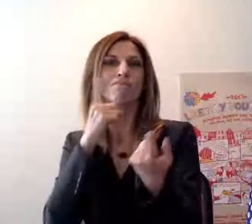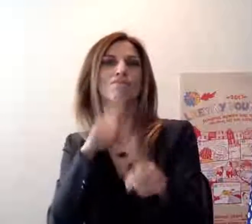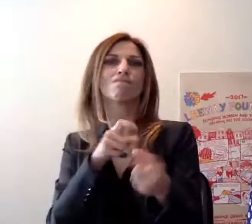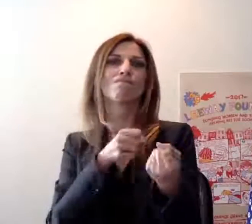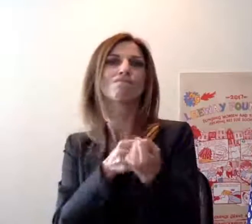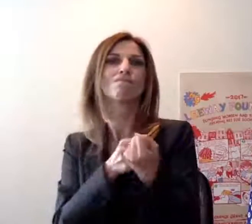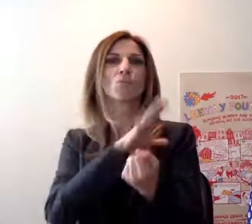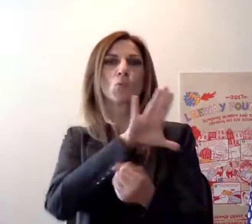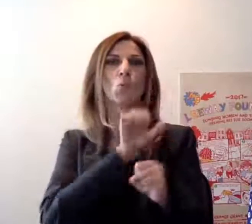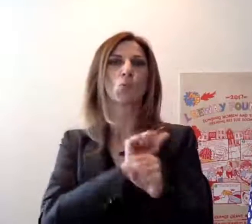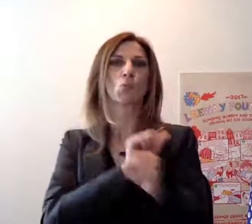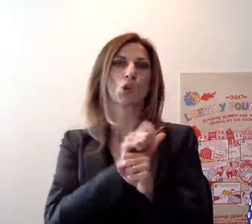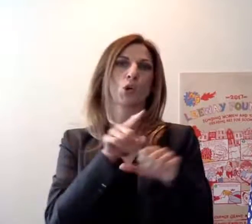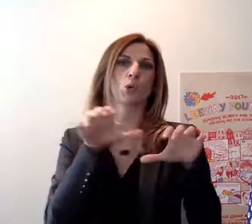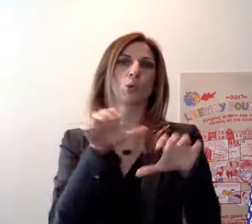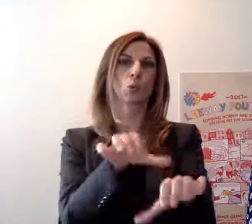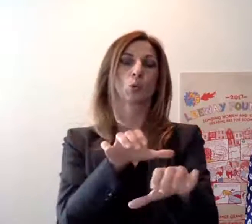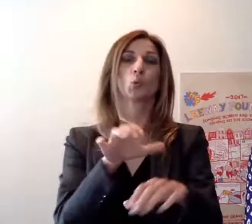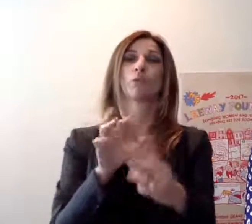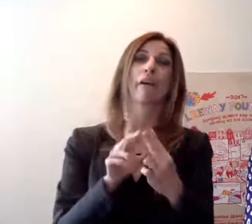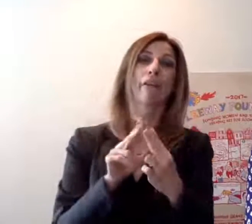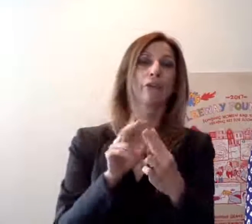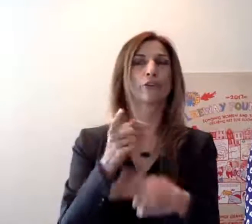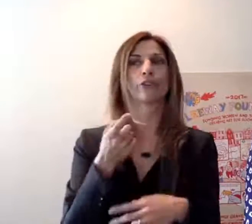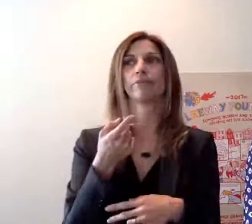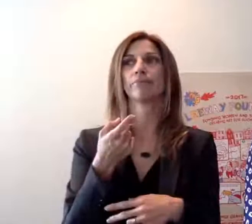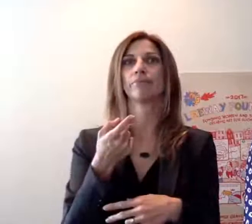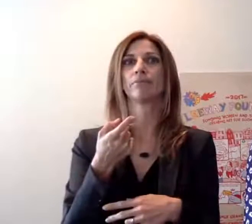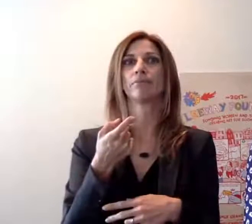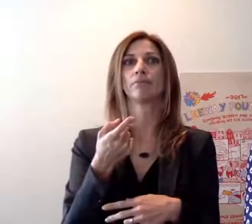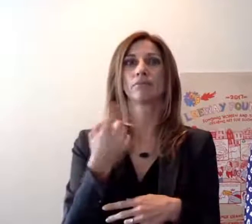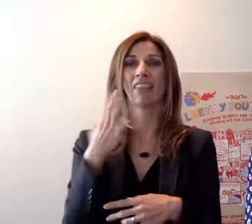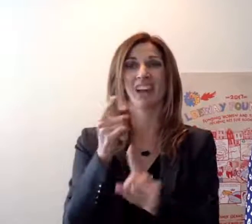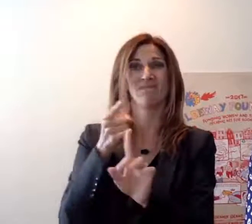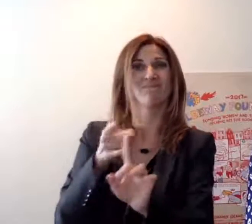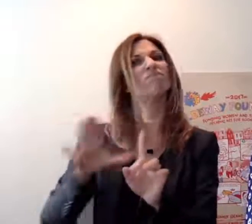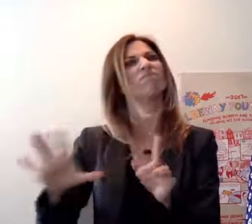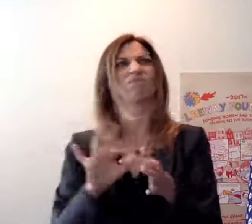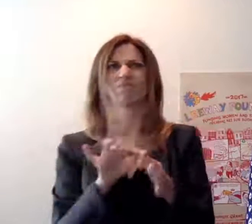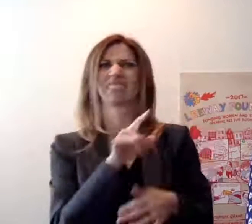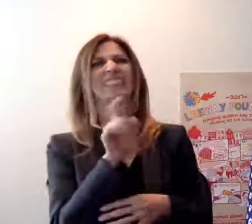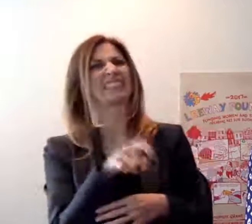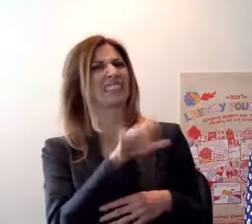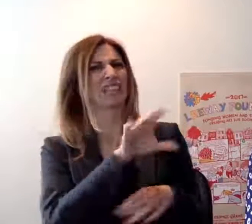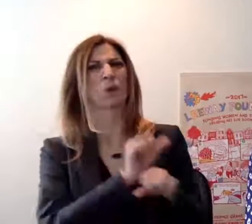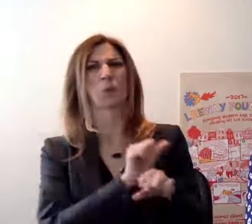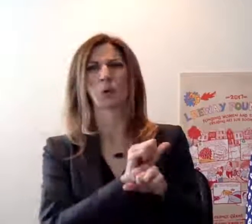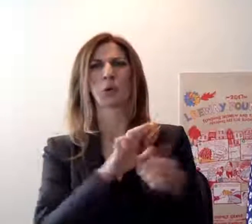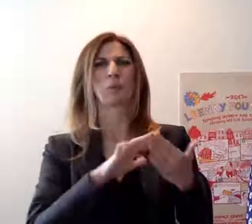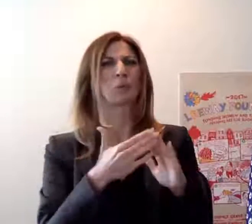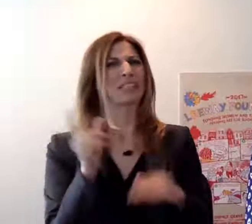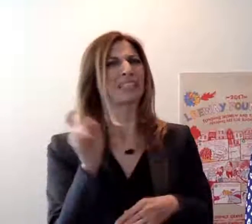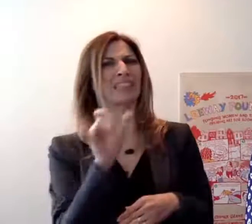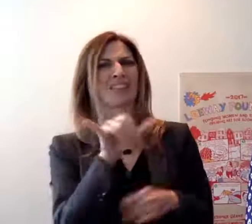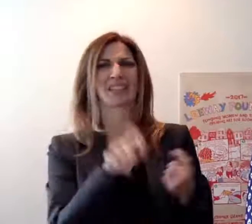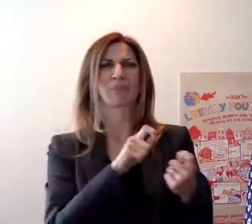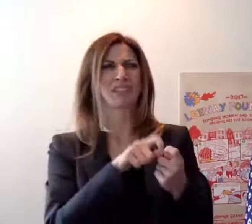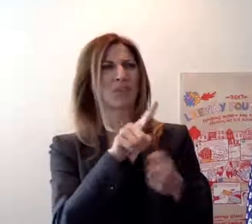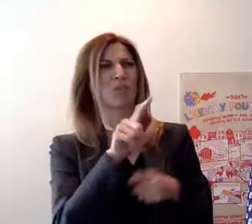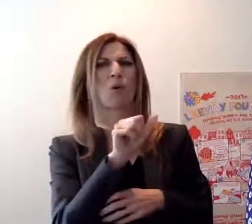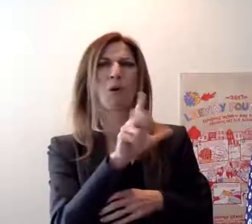doing. So either speaking to the need for your work in that community or in that particular